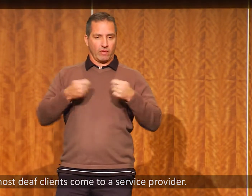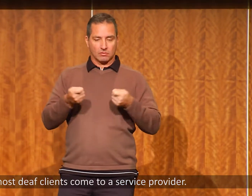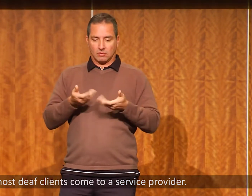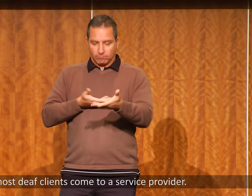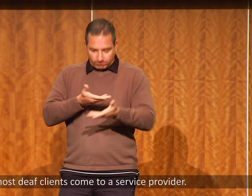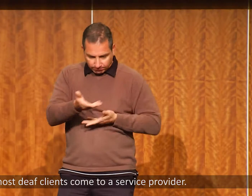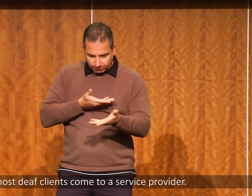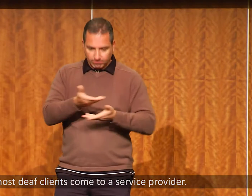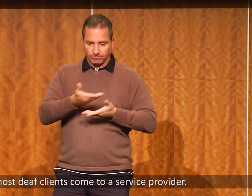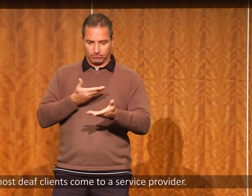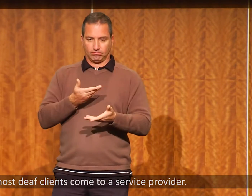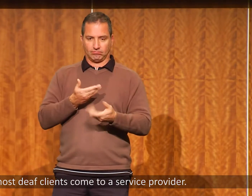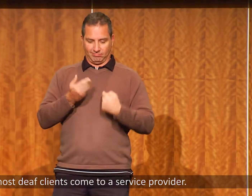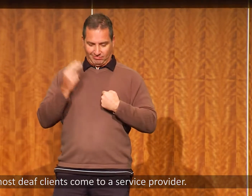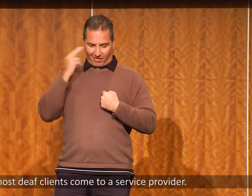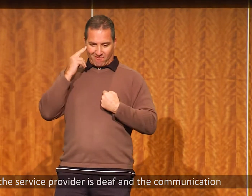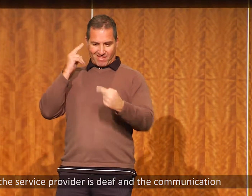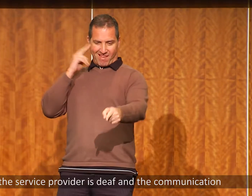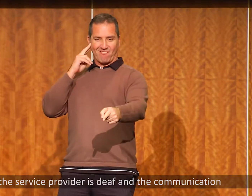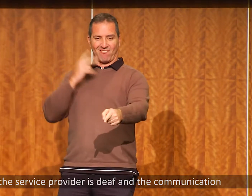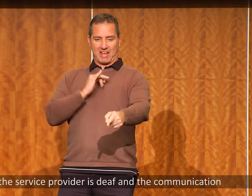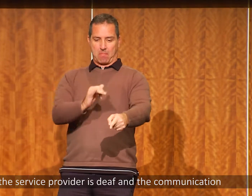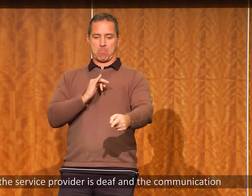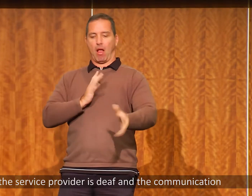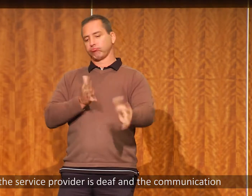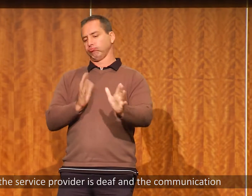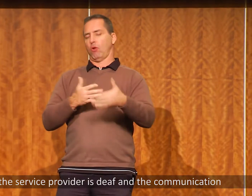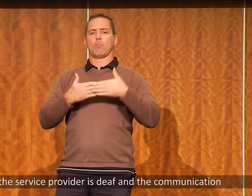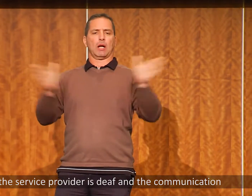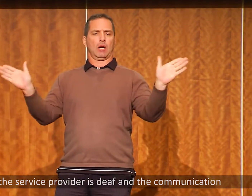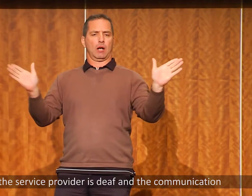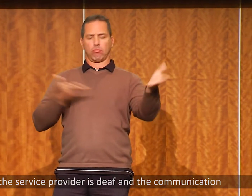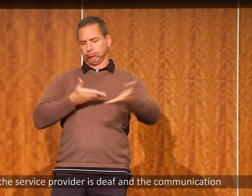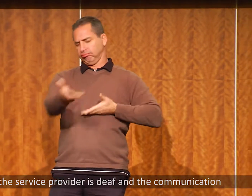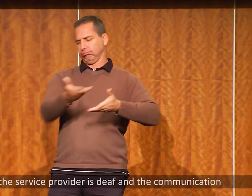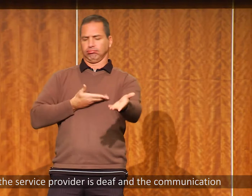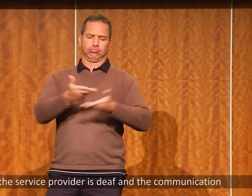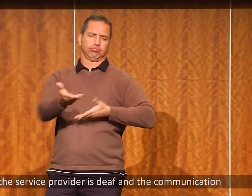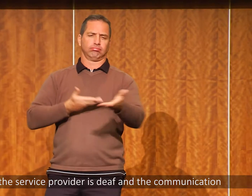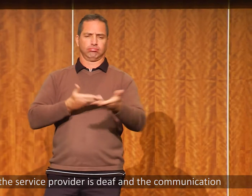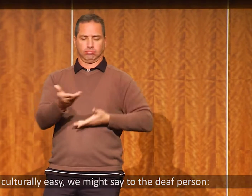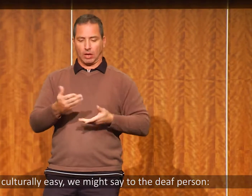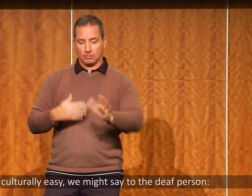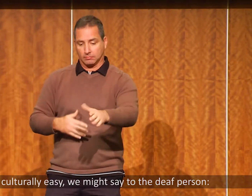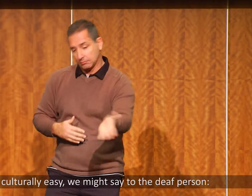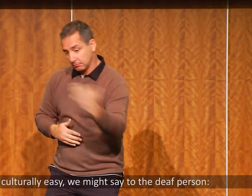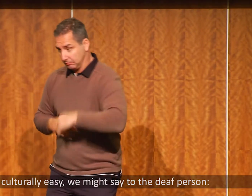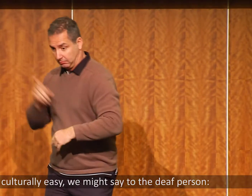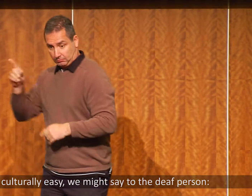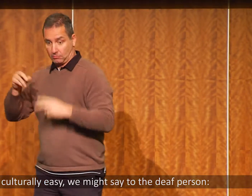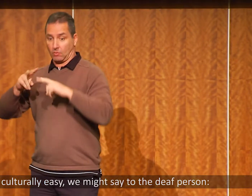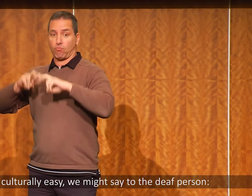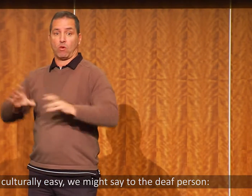clients come to a service provider and because the service provider is deaf and the communication is